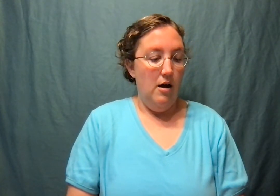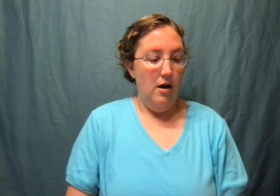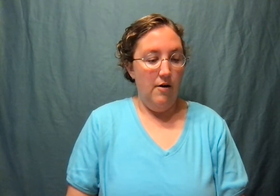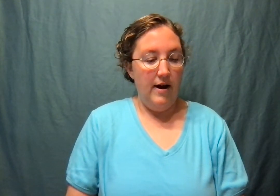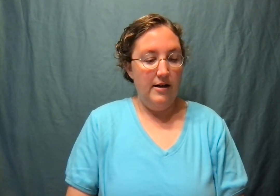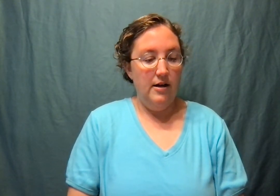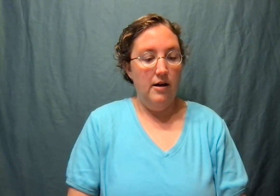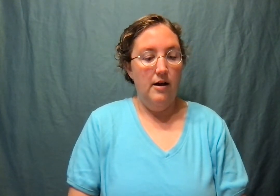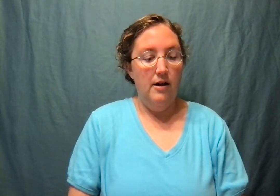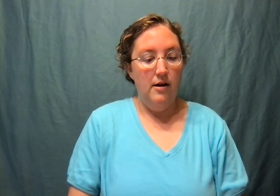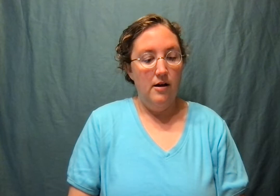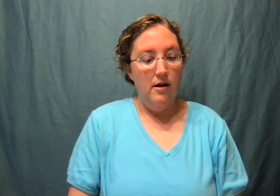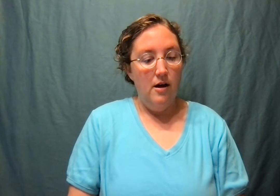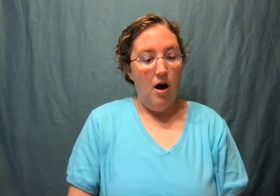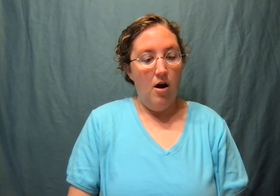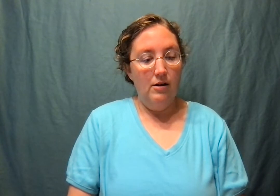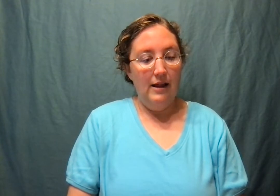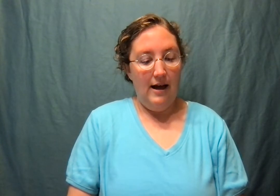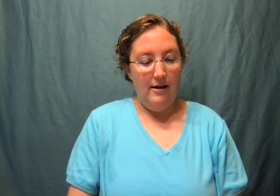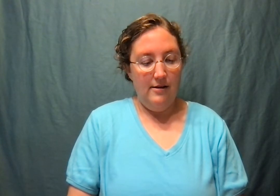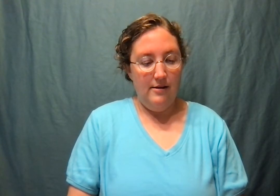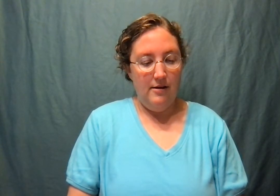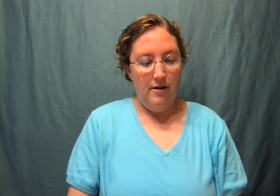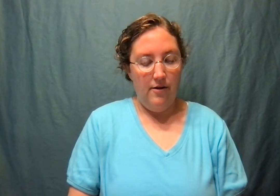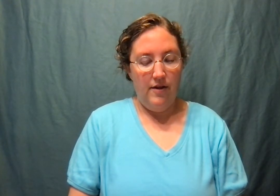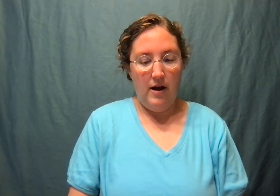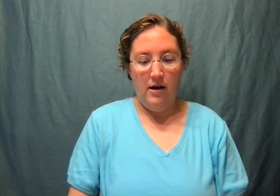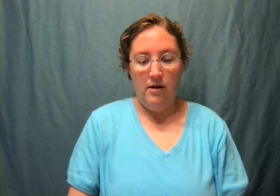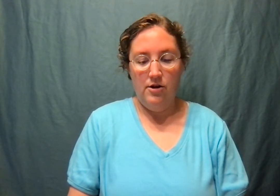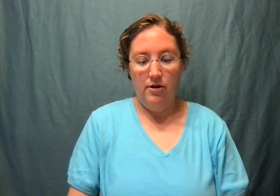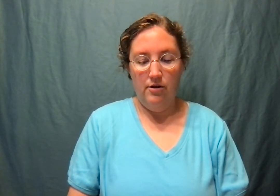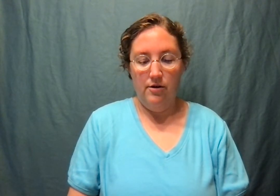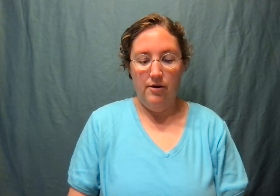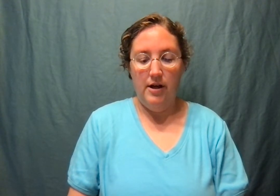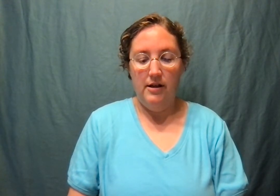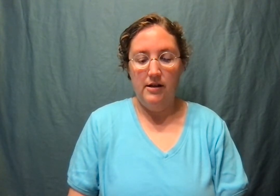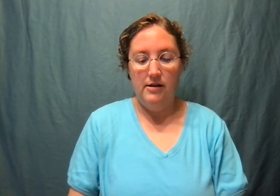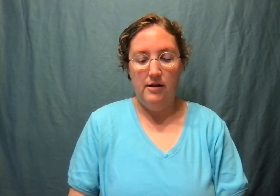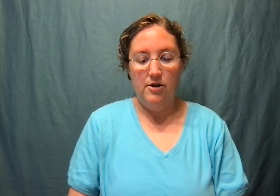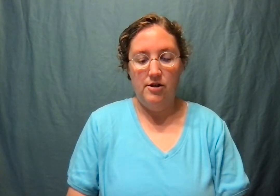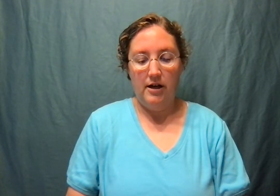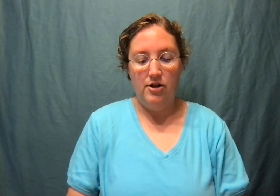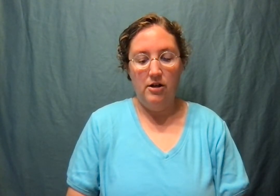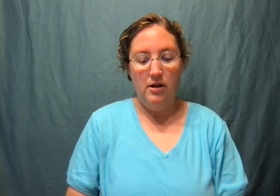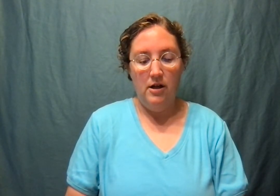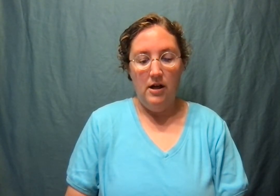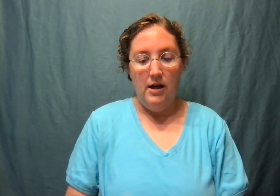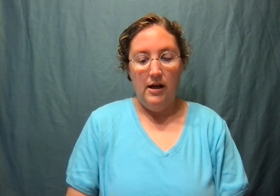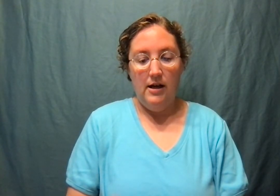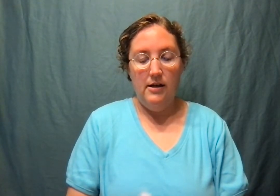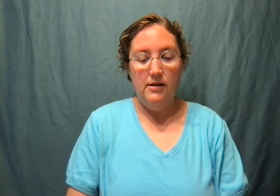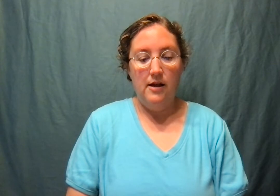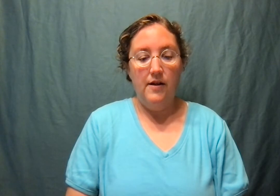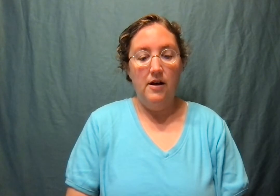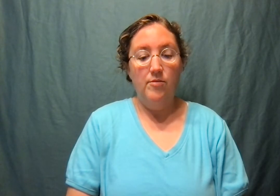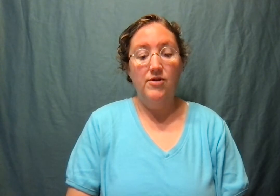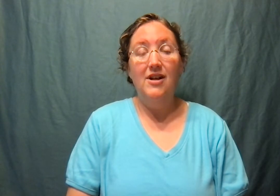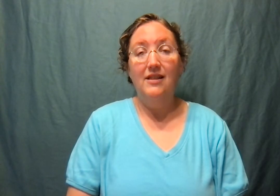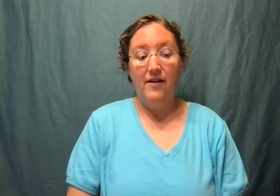All right. Our last thing to learn in this section is the numbers 11